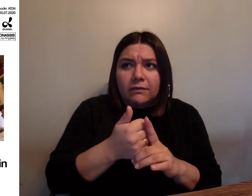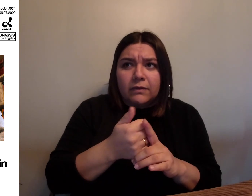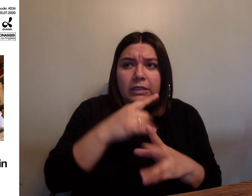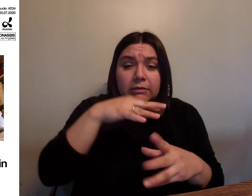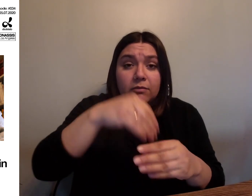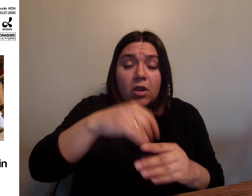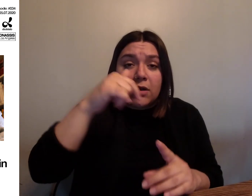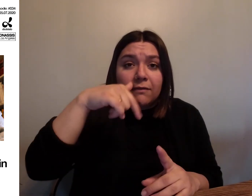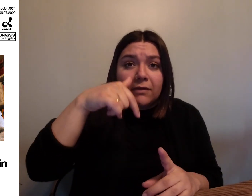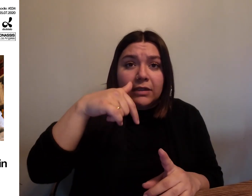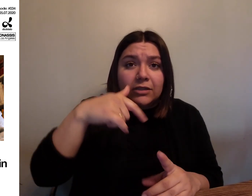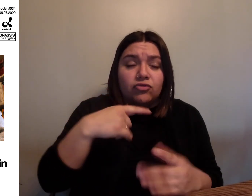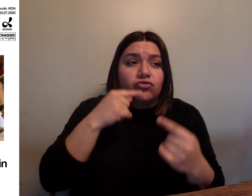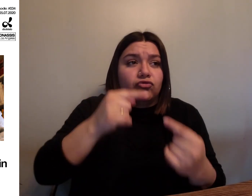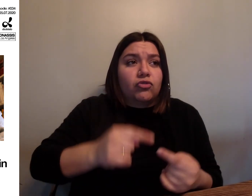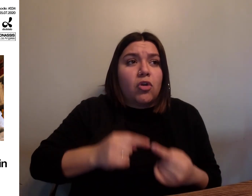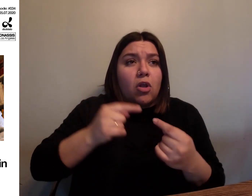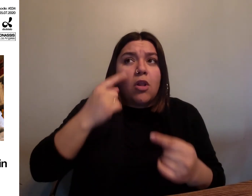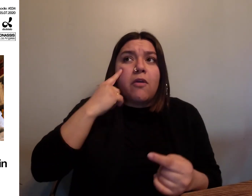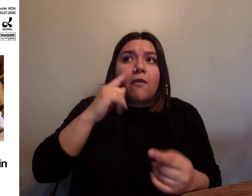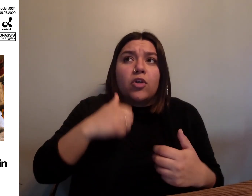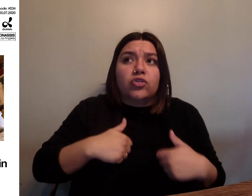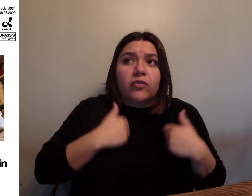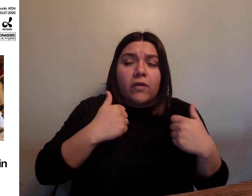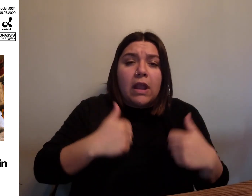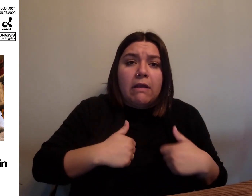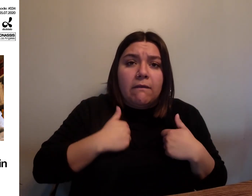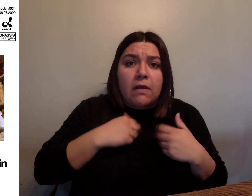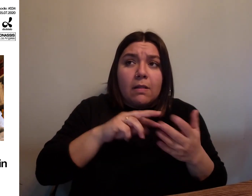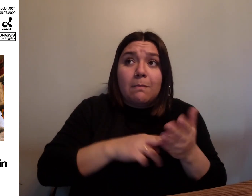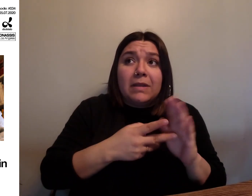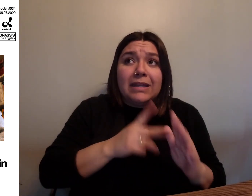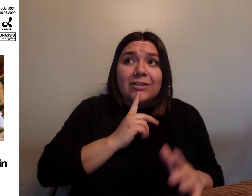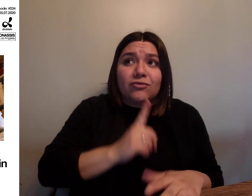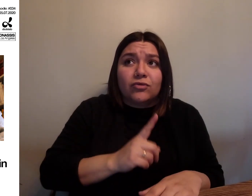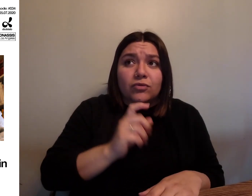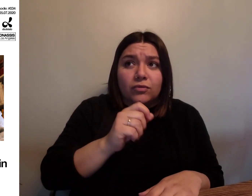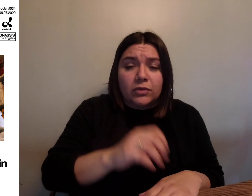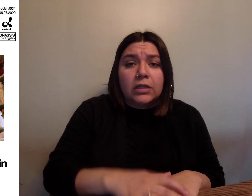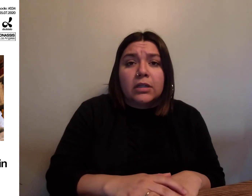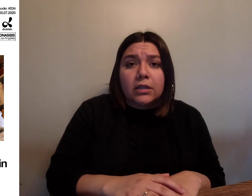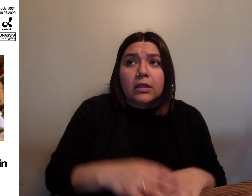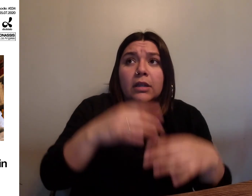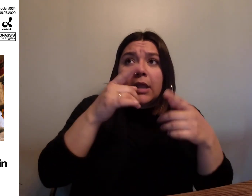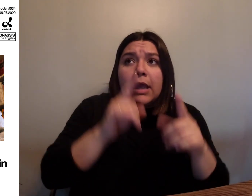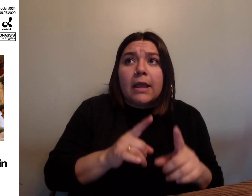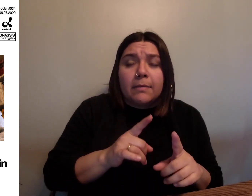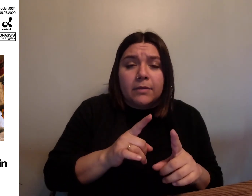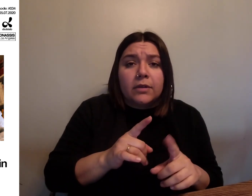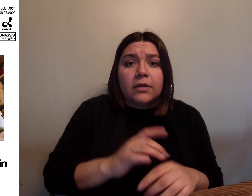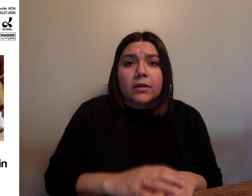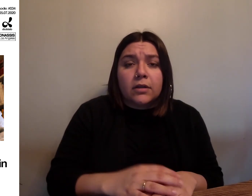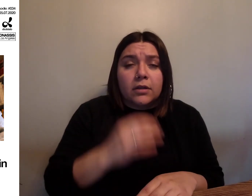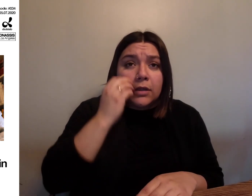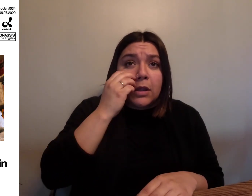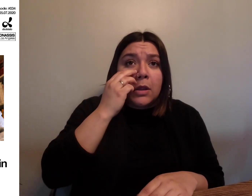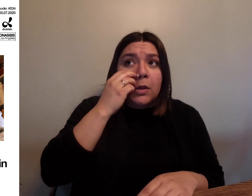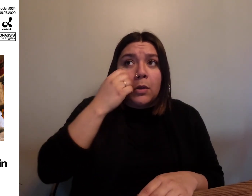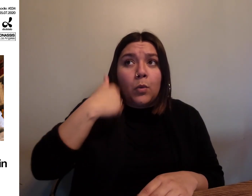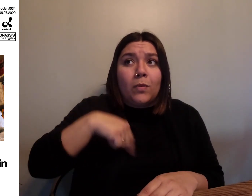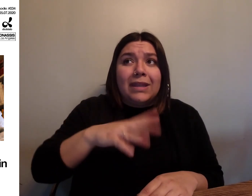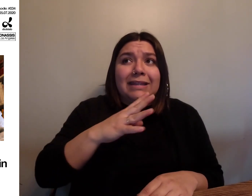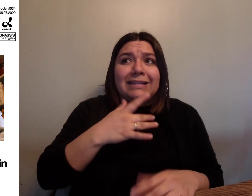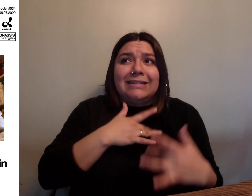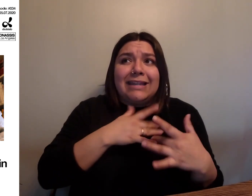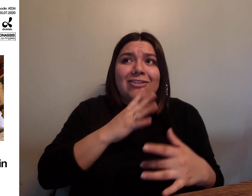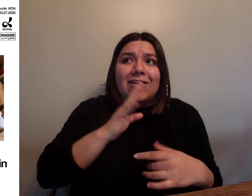part of that struggle for survival. And that is true, and that's why when we recite a poem,